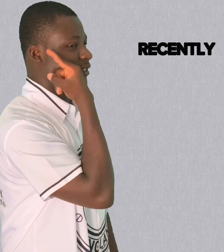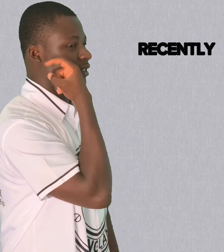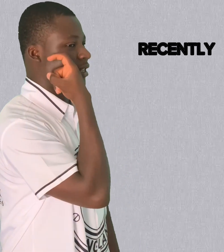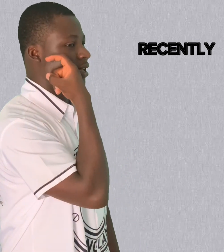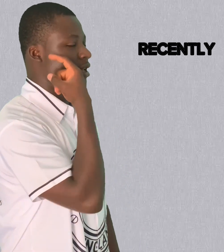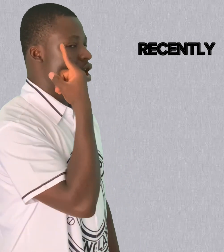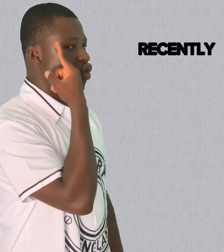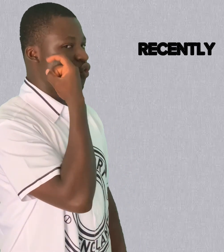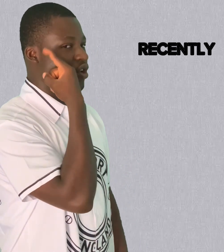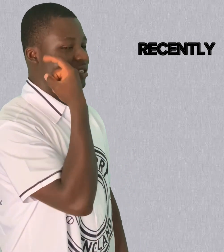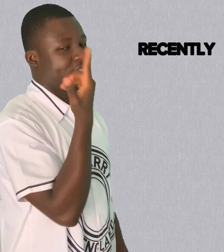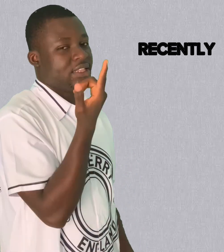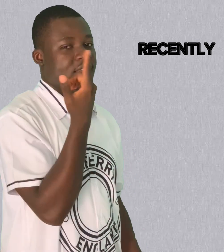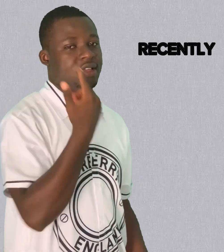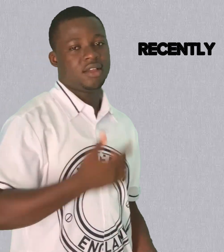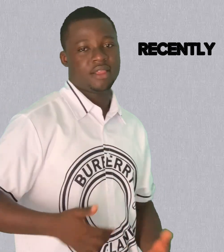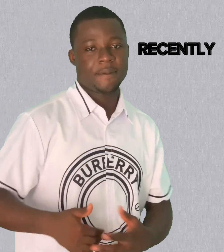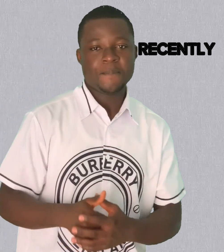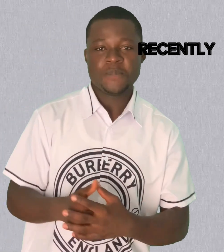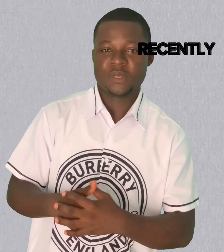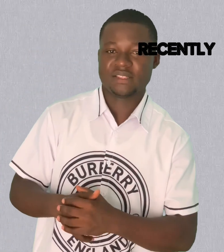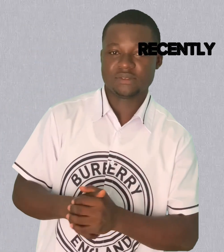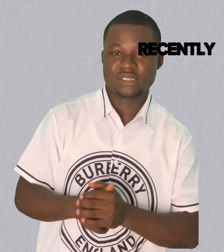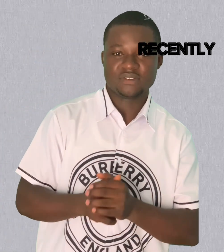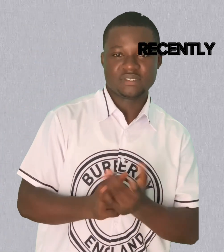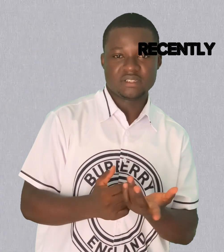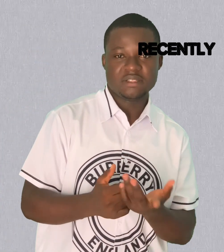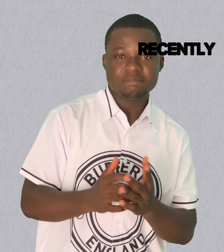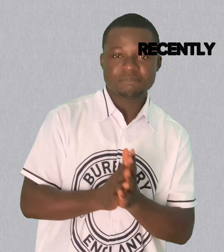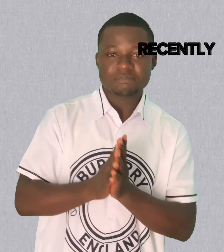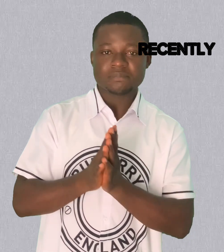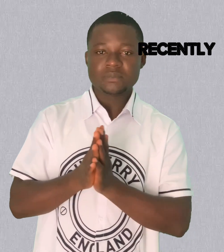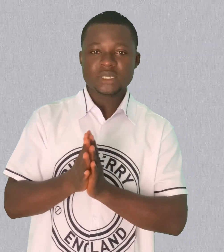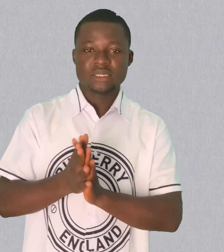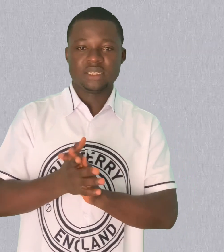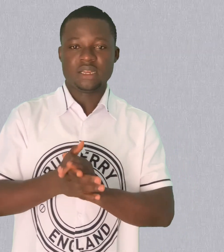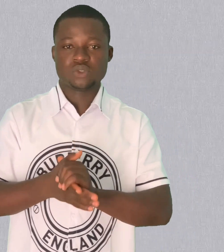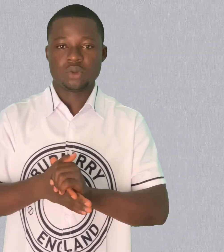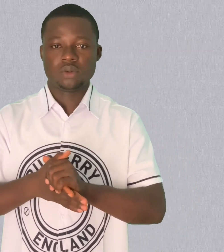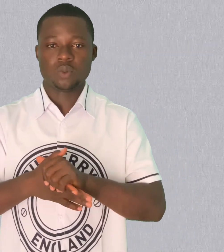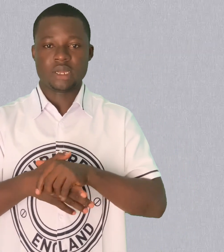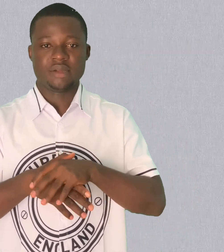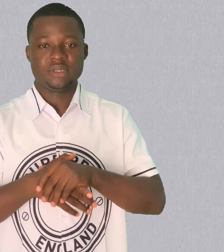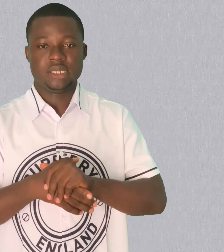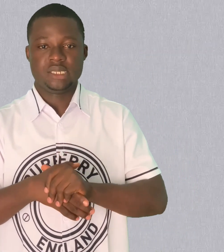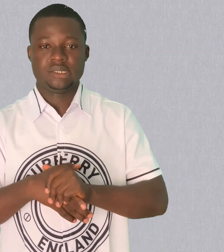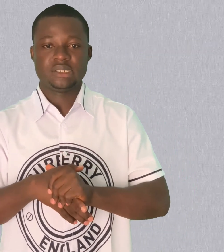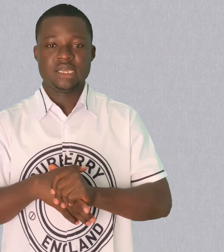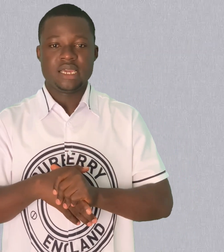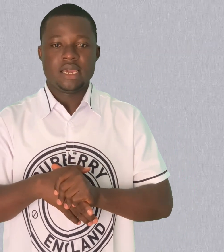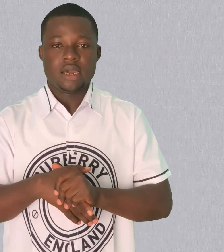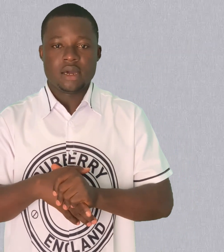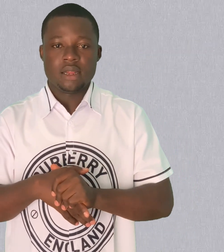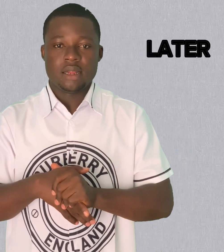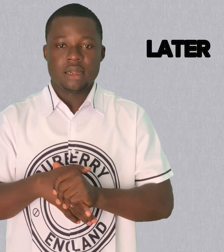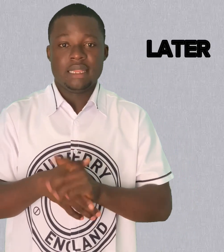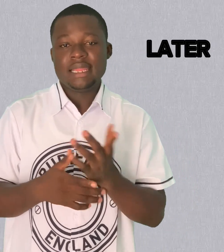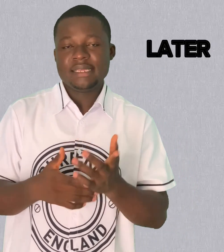Recently. Recently. Yeah. That has to sign recently. Then the next word we are having is